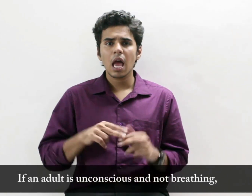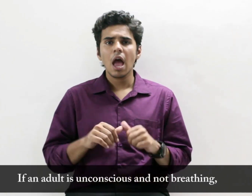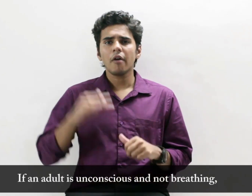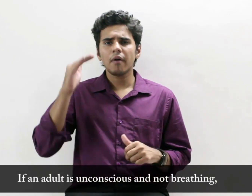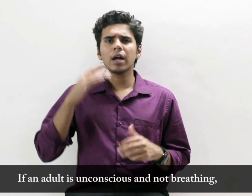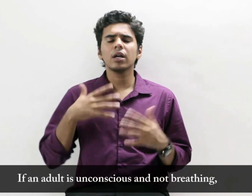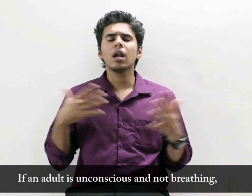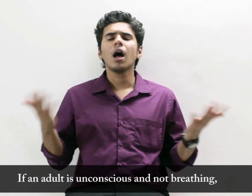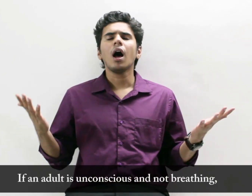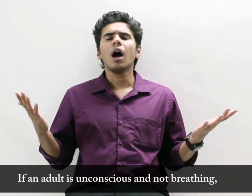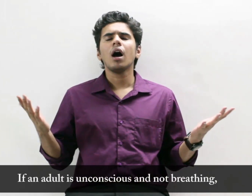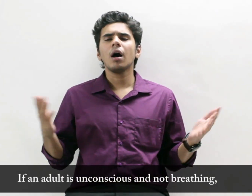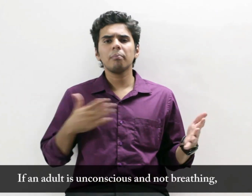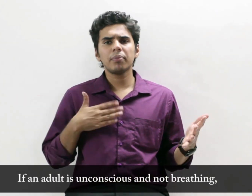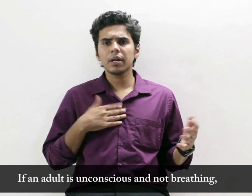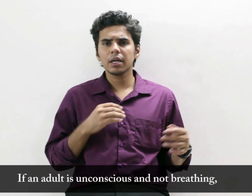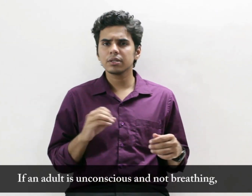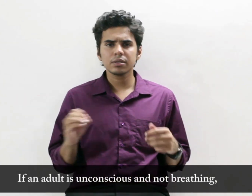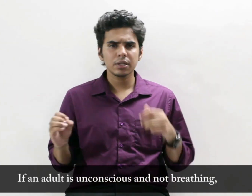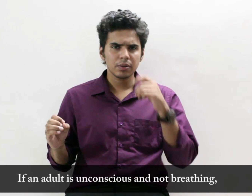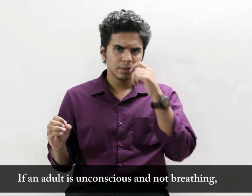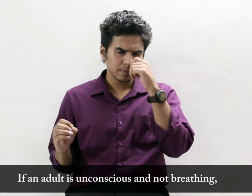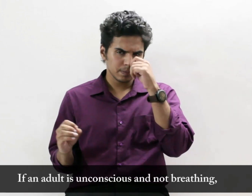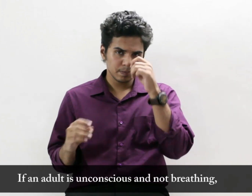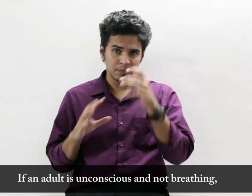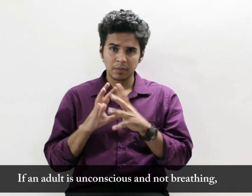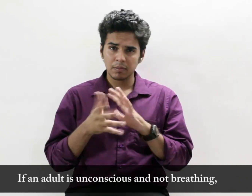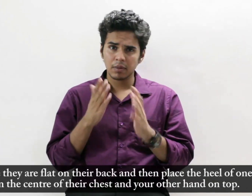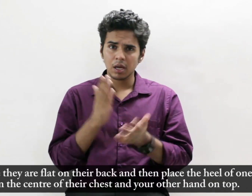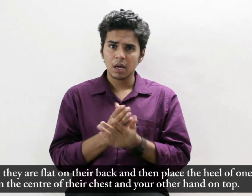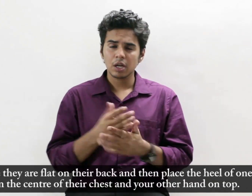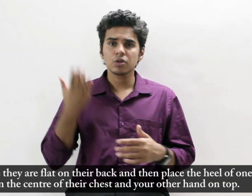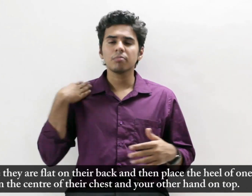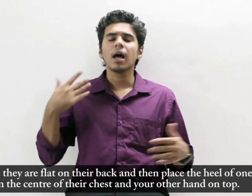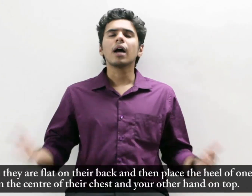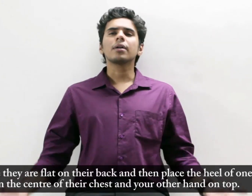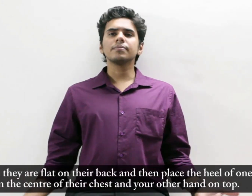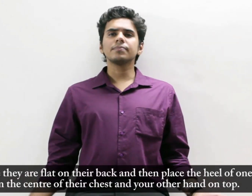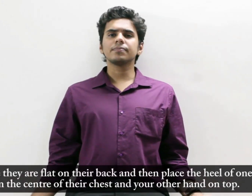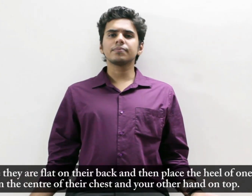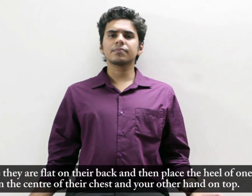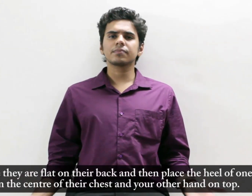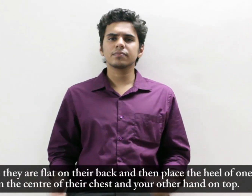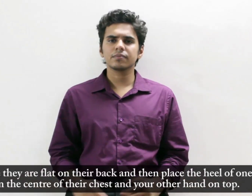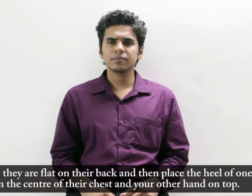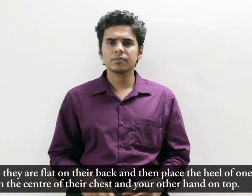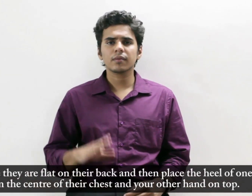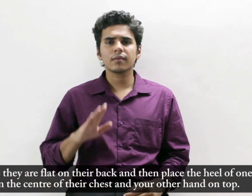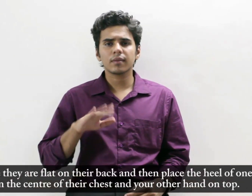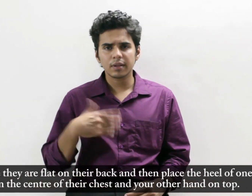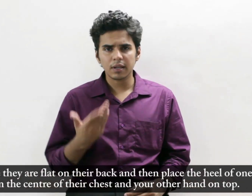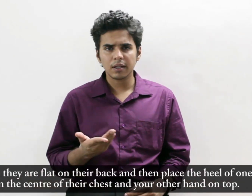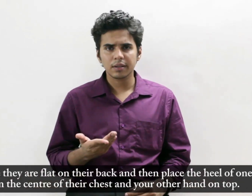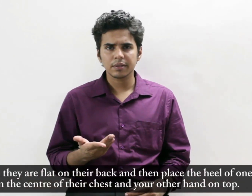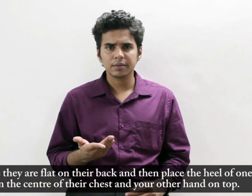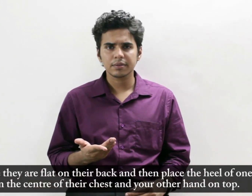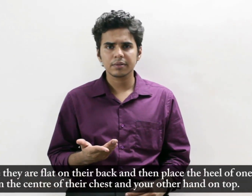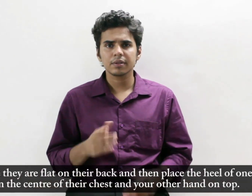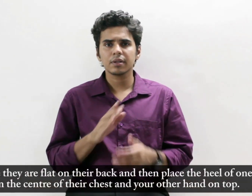If an adult is unconscious and not breathing, make sure they are flat on their back and then place the heel